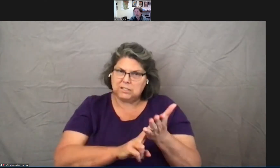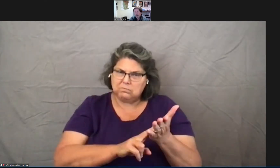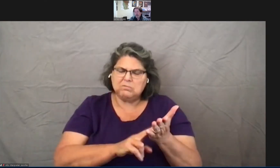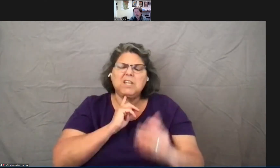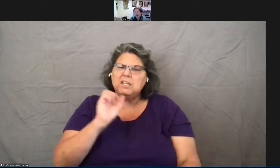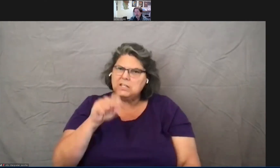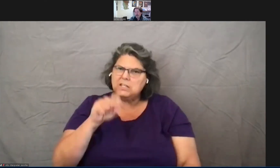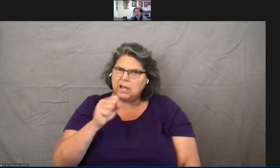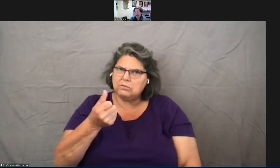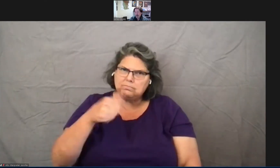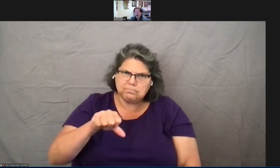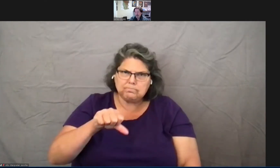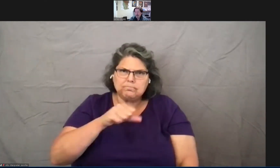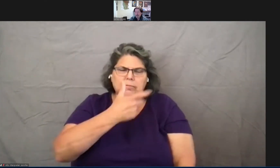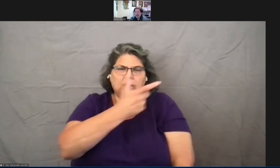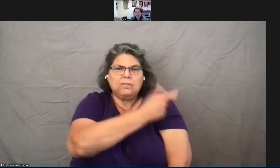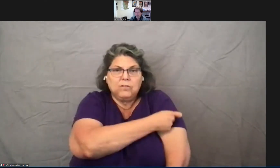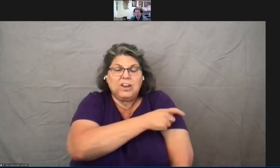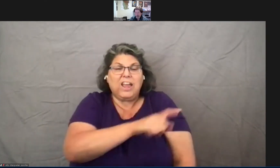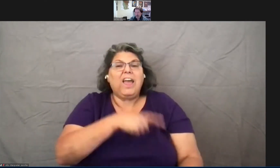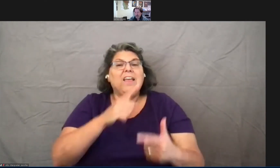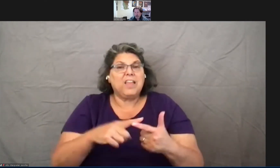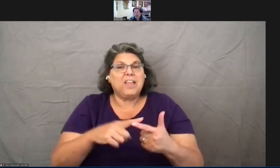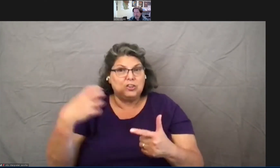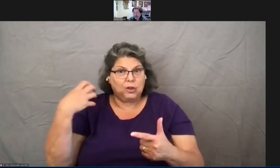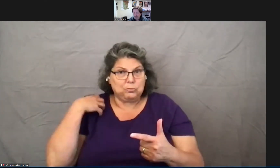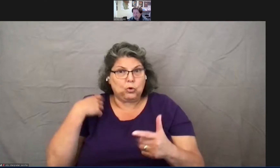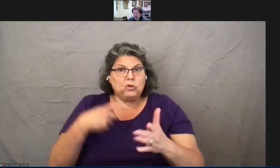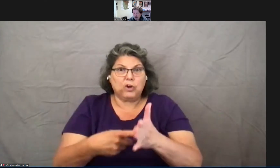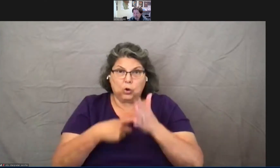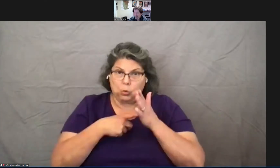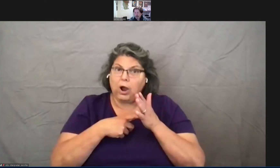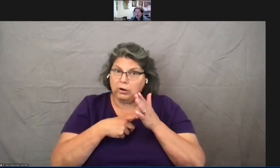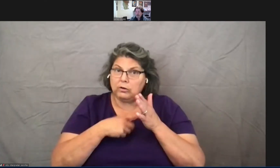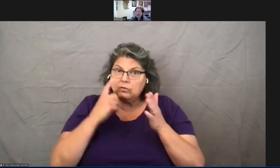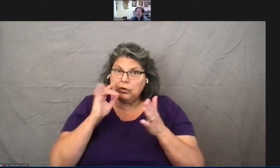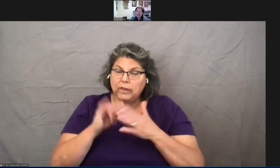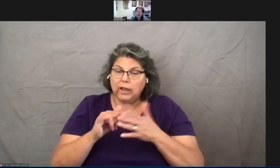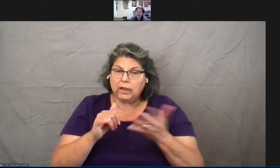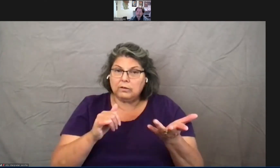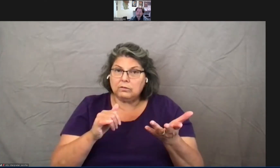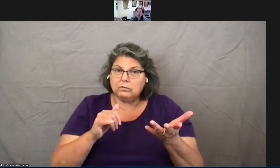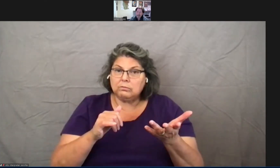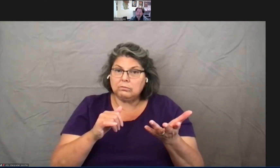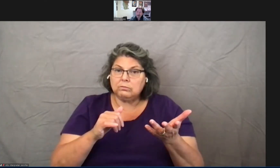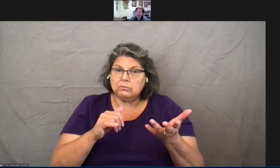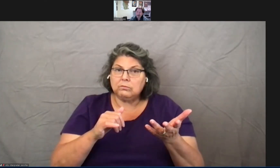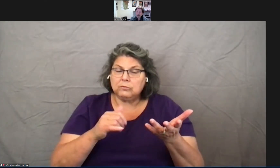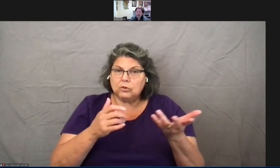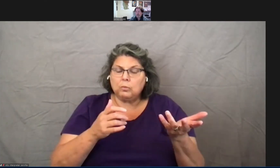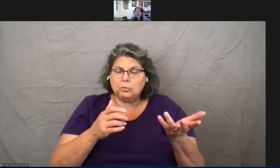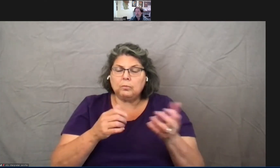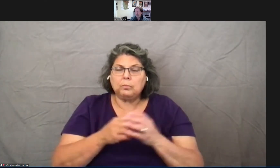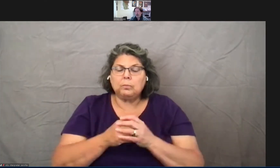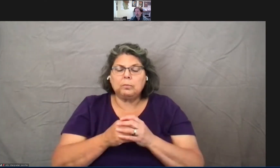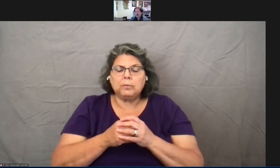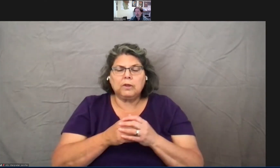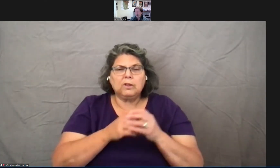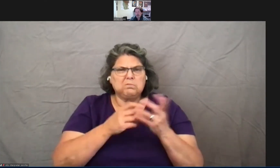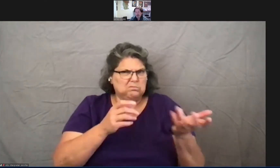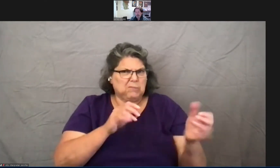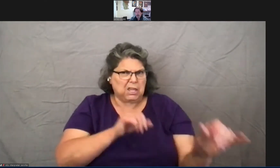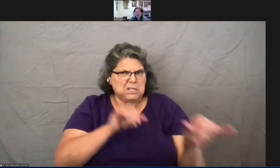and the employer is required to do that. So they're followed by the employer. The same is true